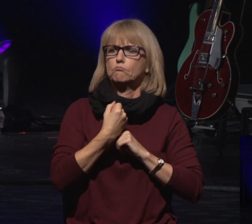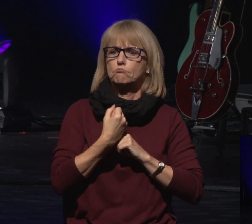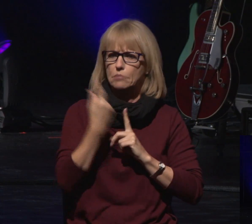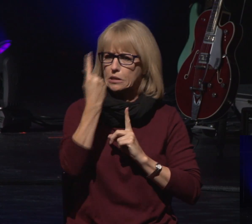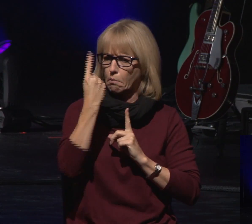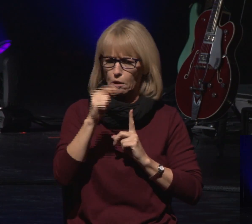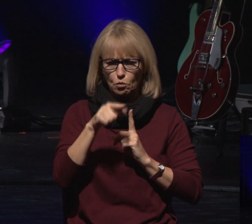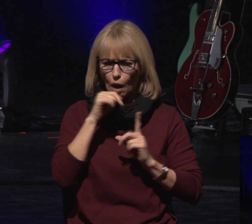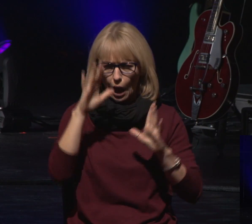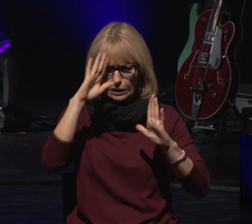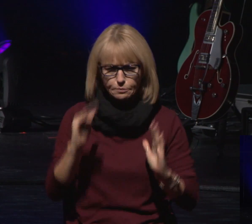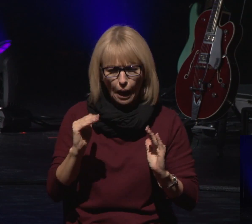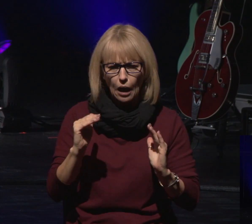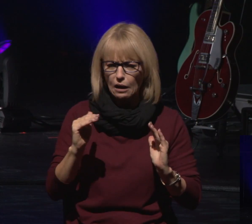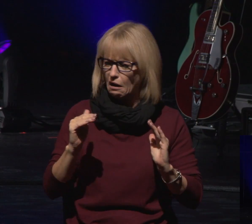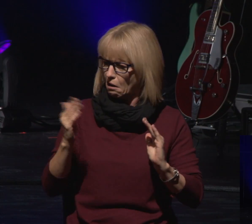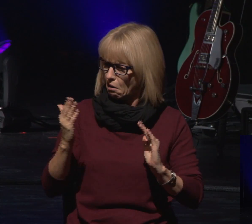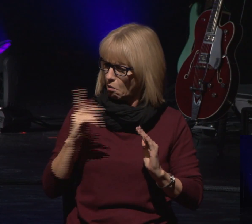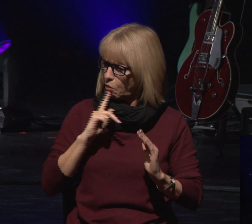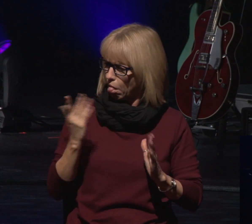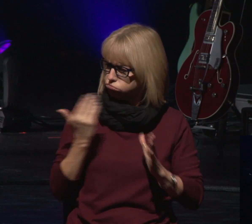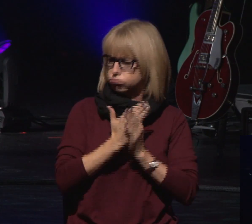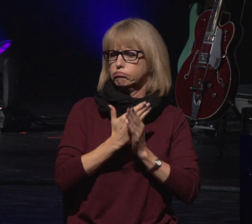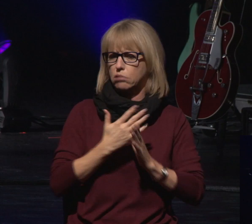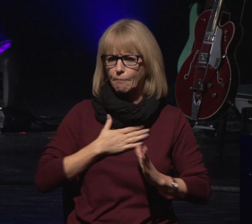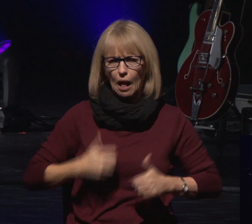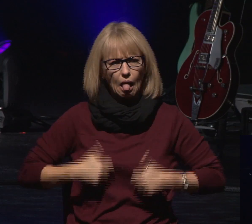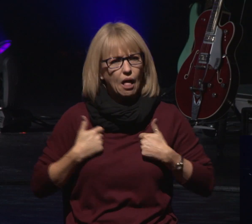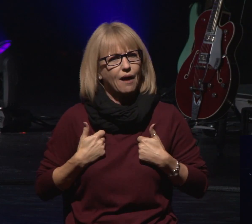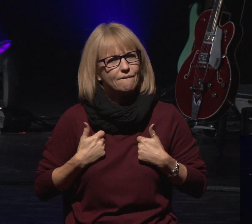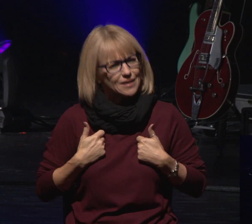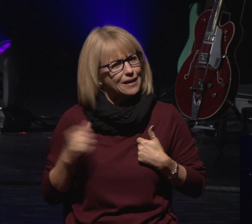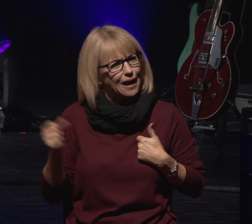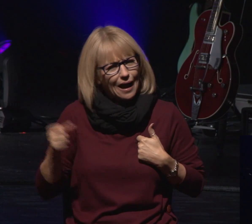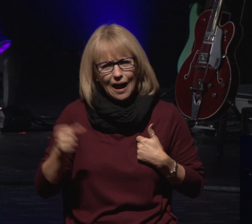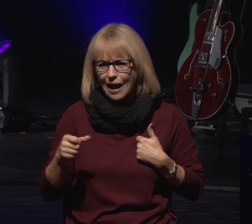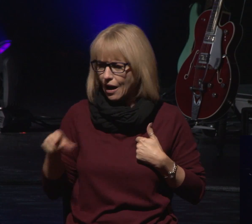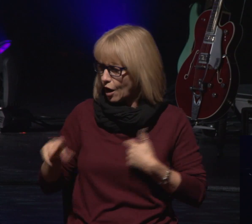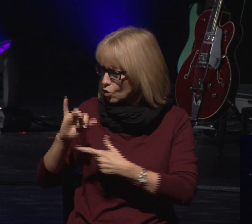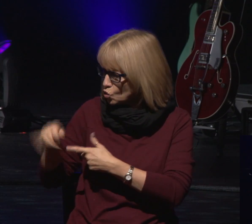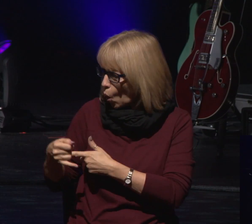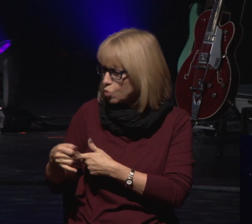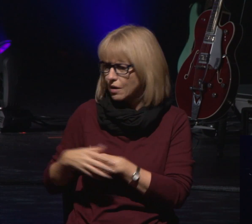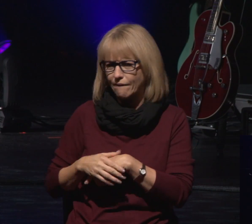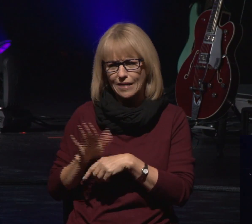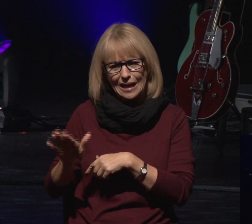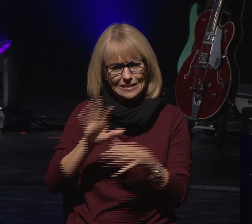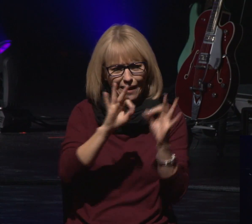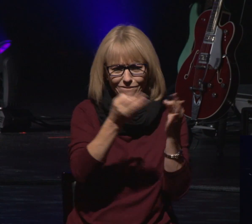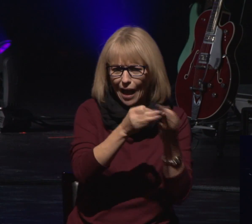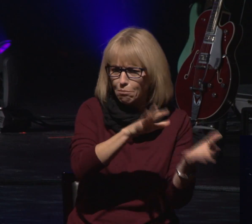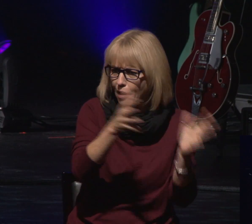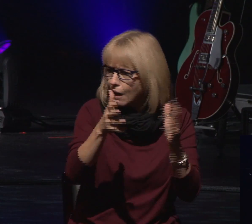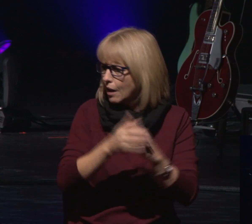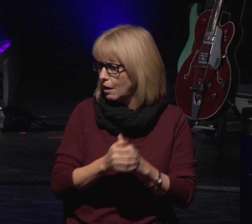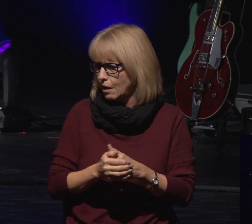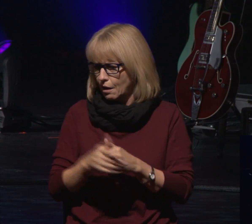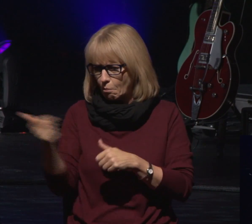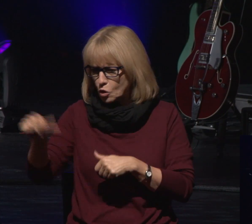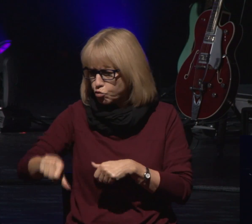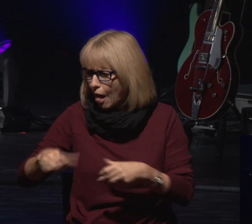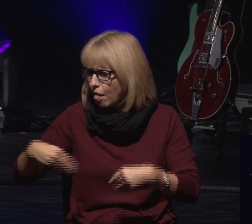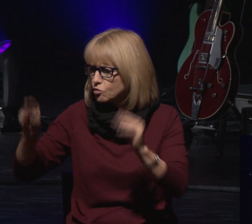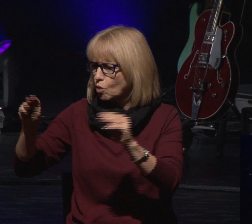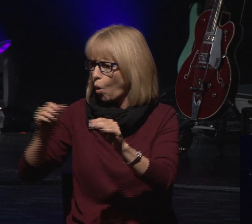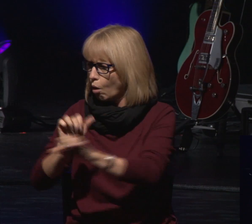expectations. It interrupted where you're at. And certainly Joseph, from the dysfunction to the betrayal to becoming slave to the imprisonment